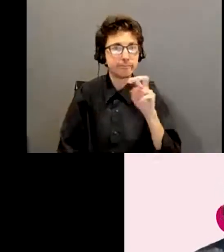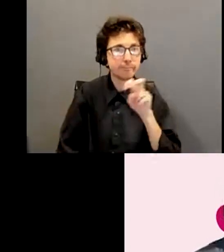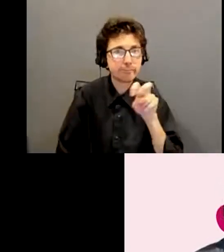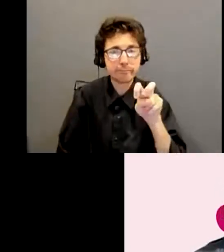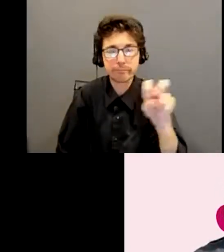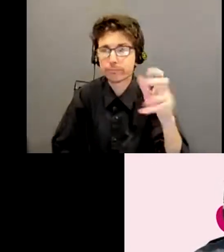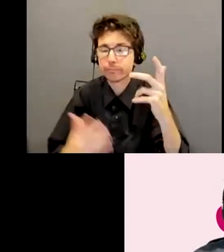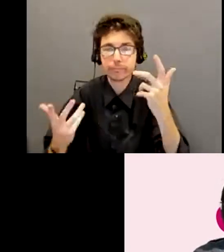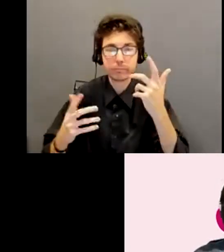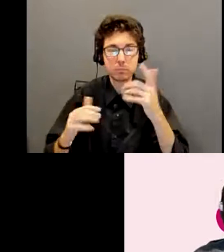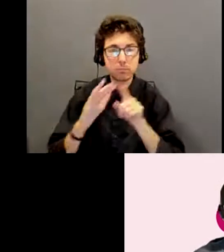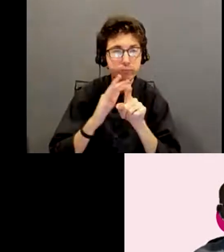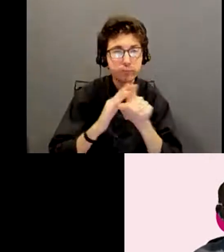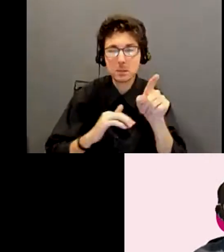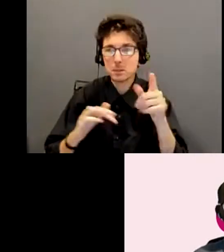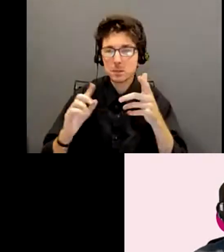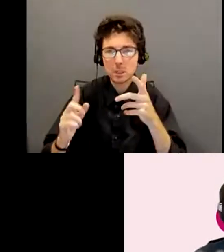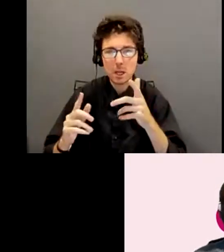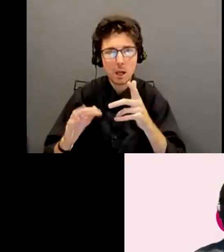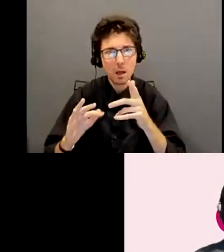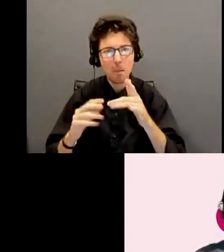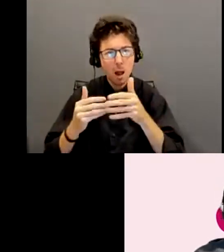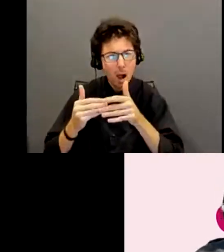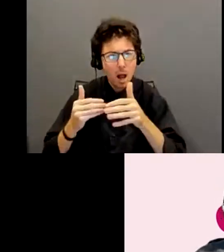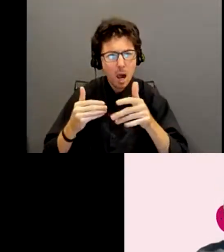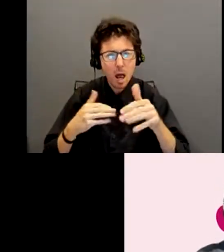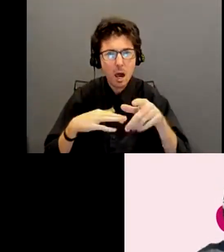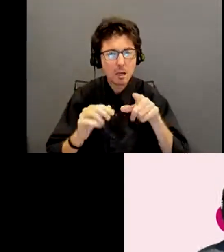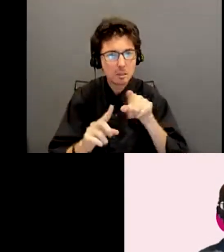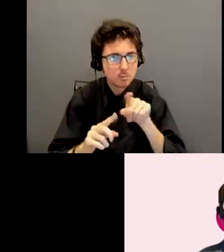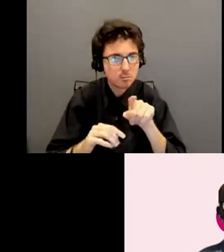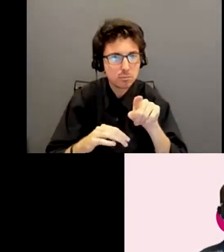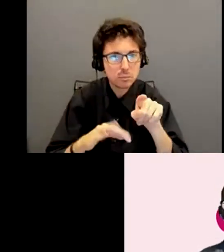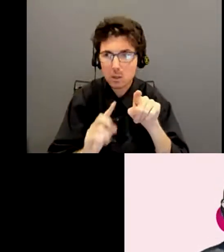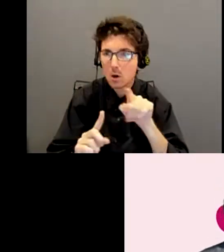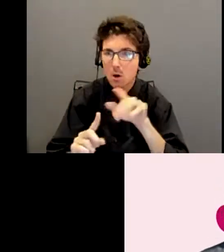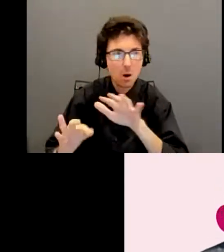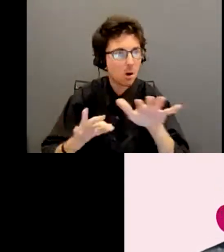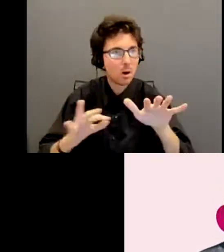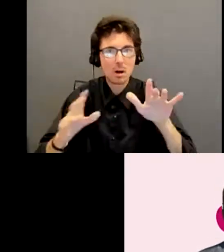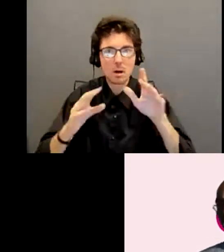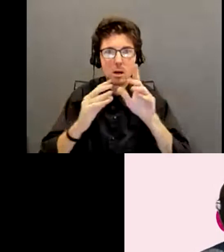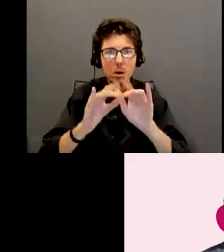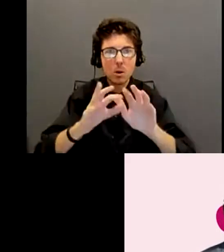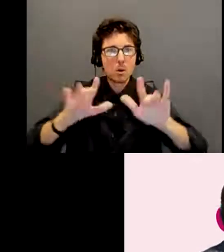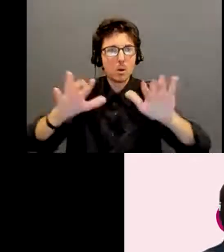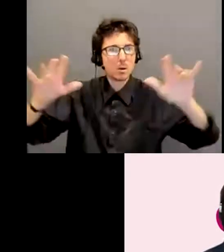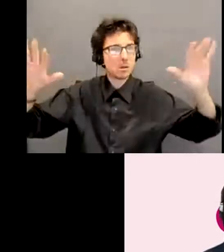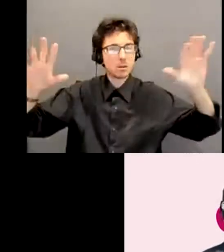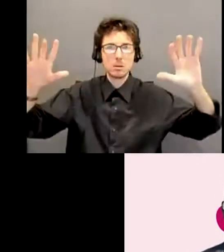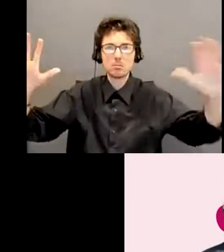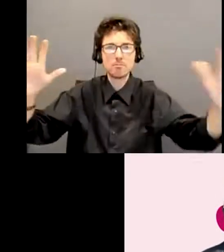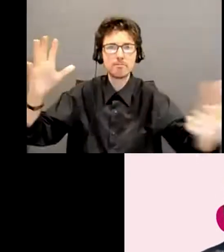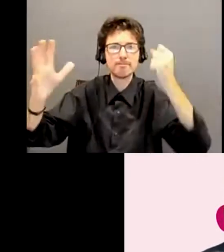process with some of kids that have also disabilities, we want them to be not